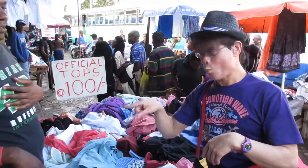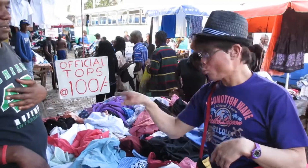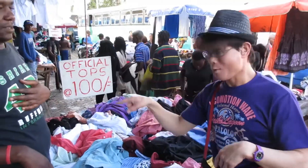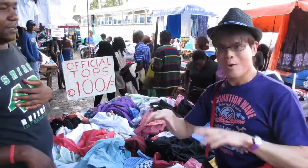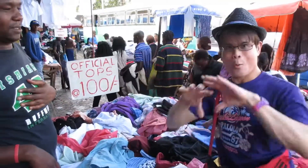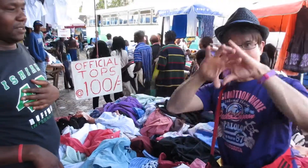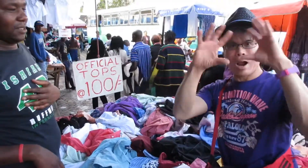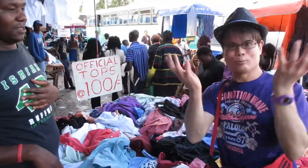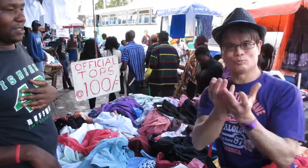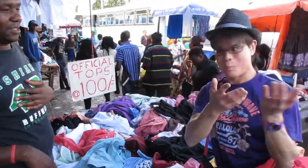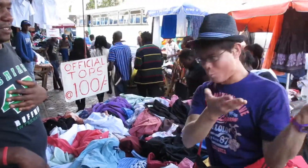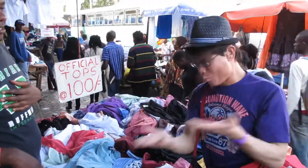equivalent. But there is a twist.